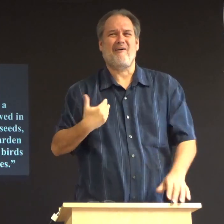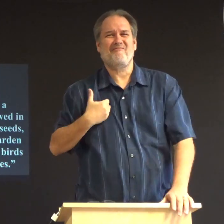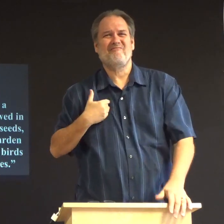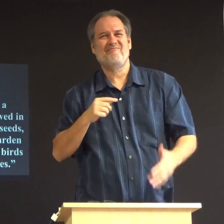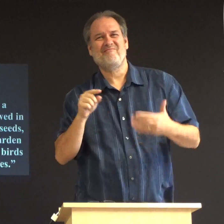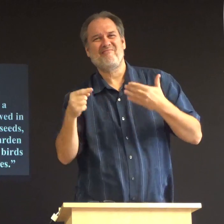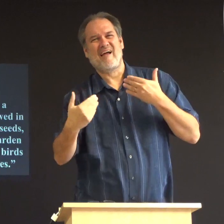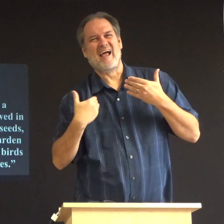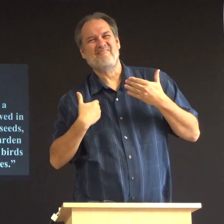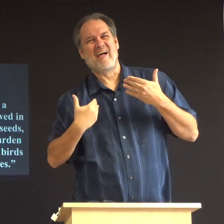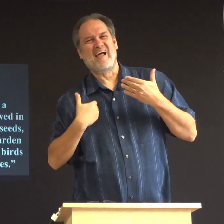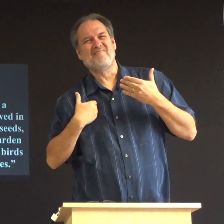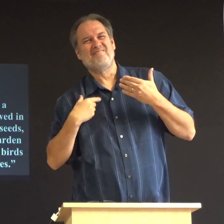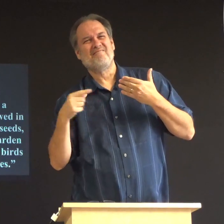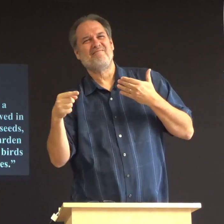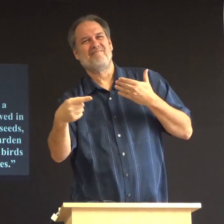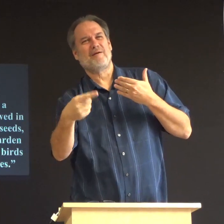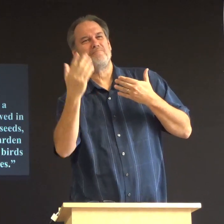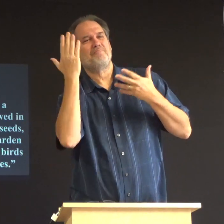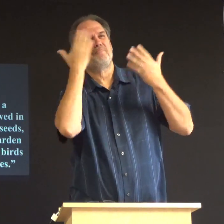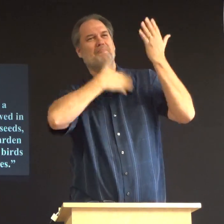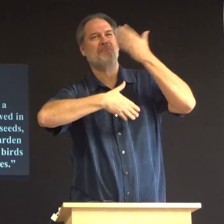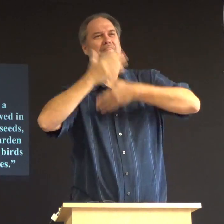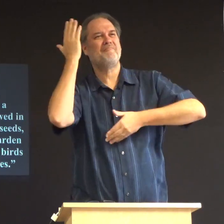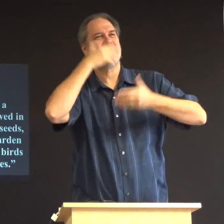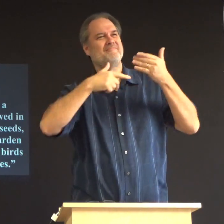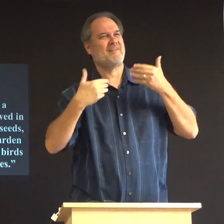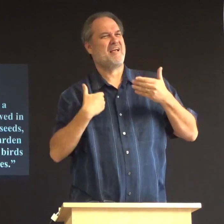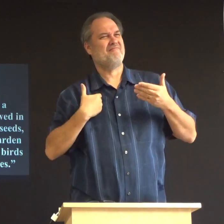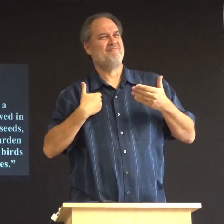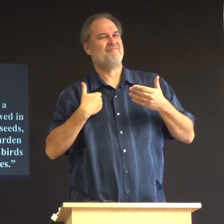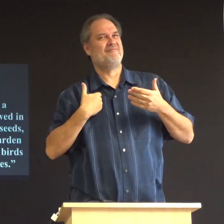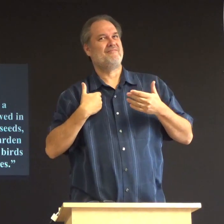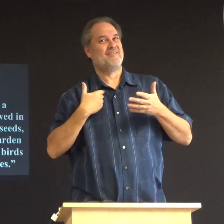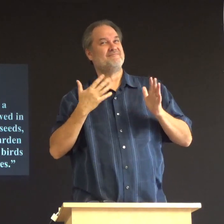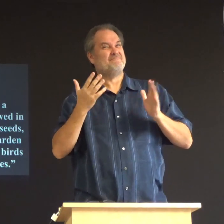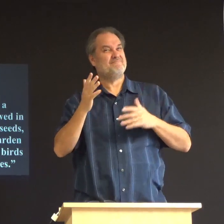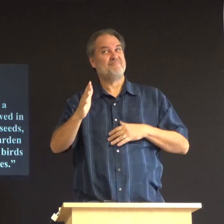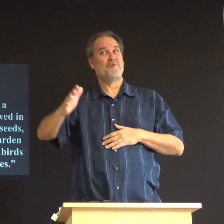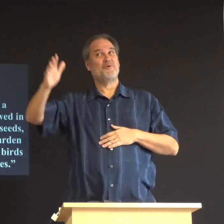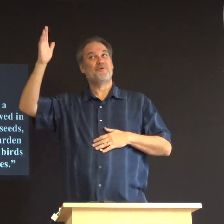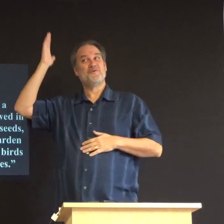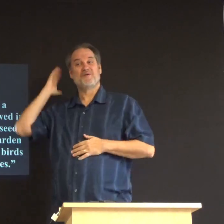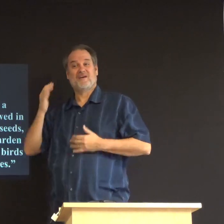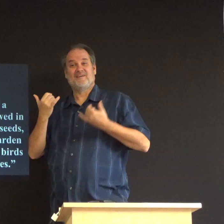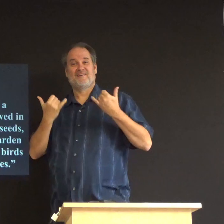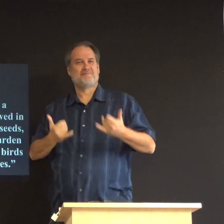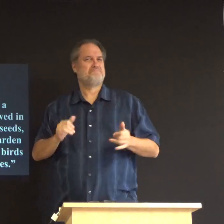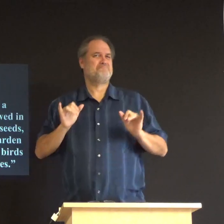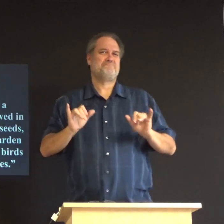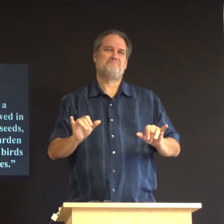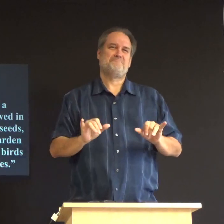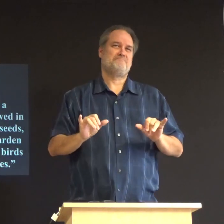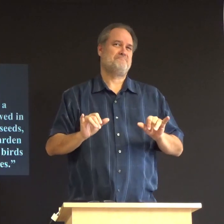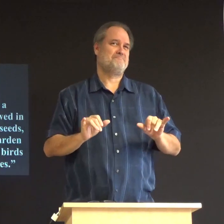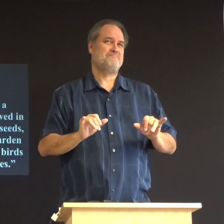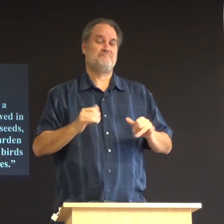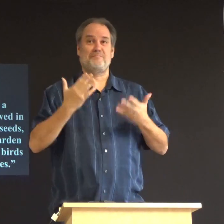closed doors, this side of the sun. It was rampant. We just don't want to see it. So even from